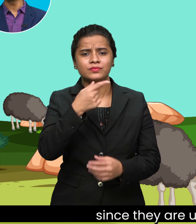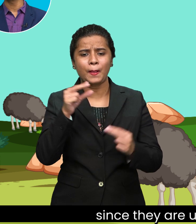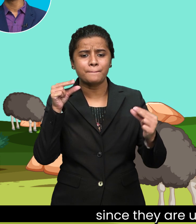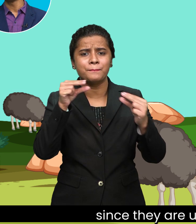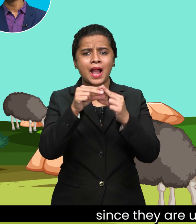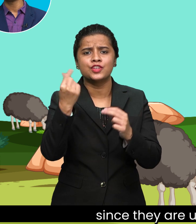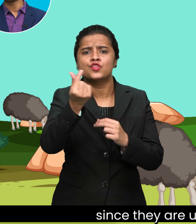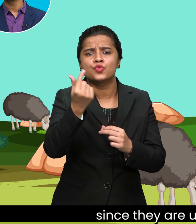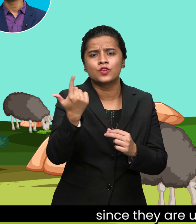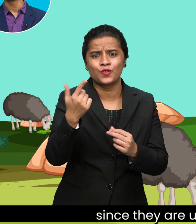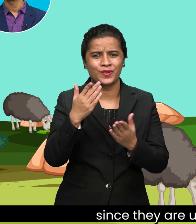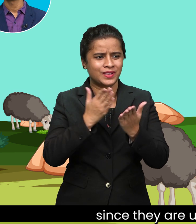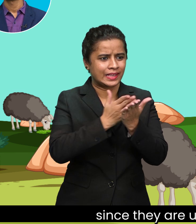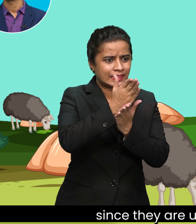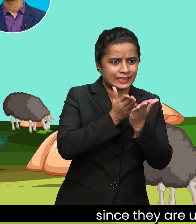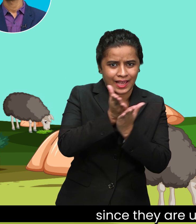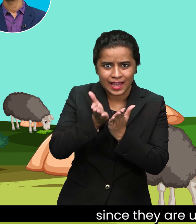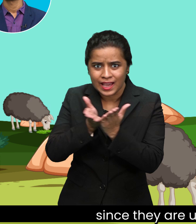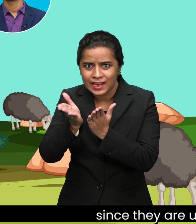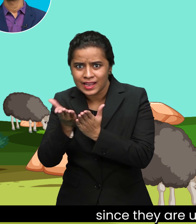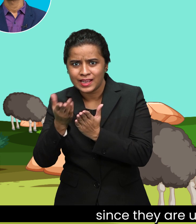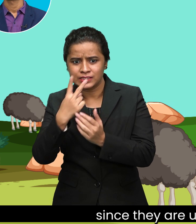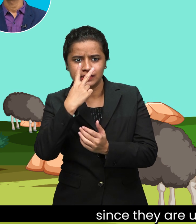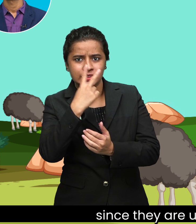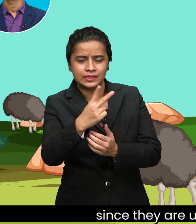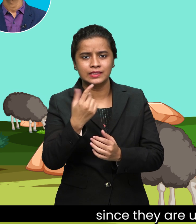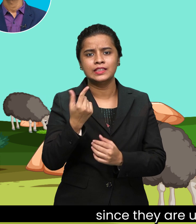Since they are used for finding direction,